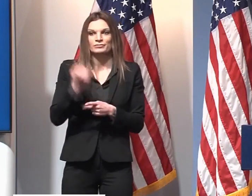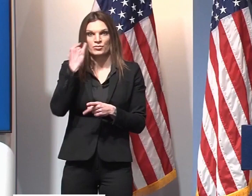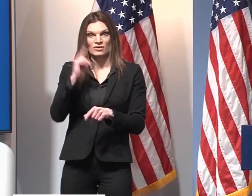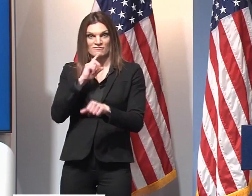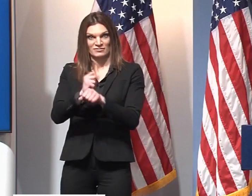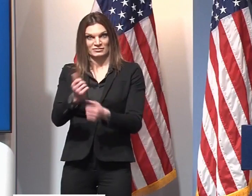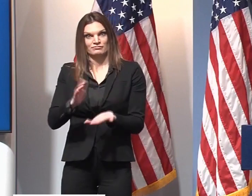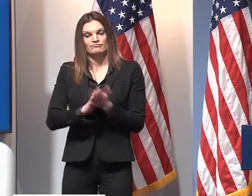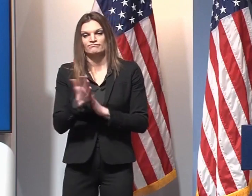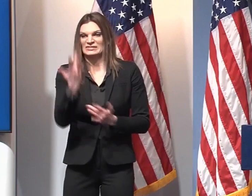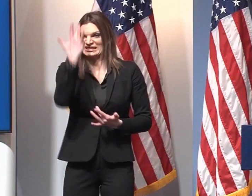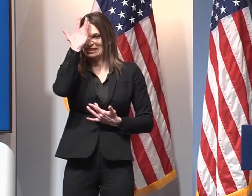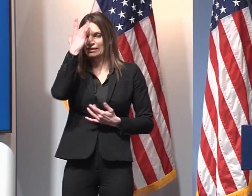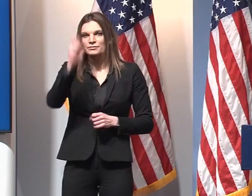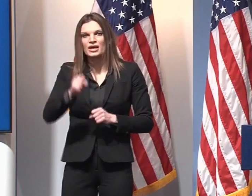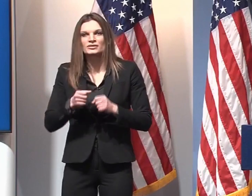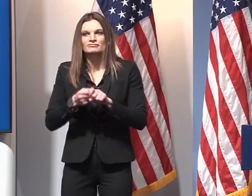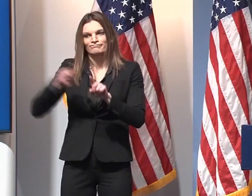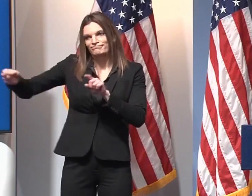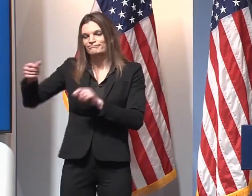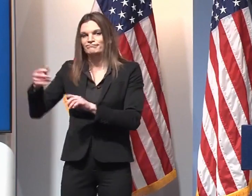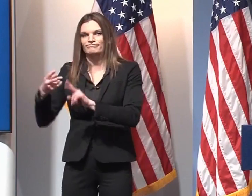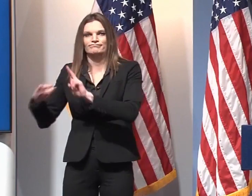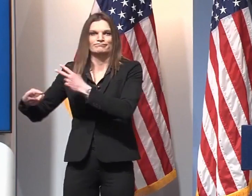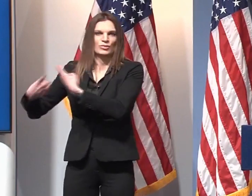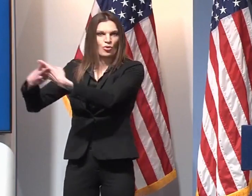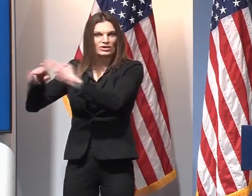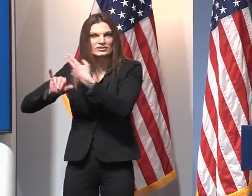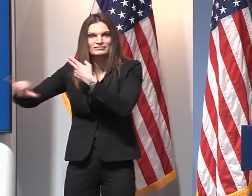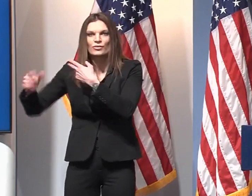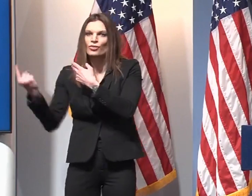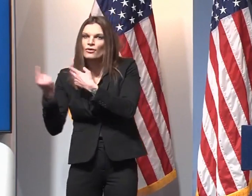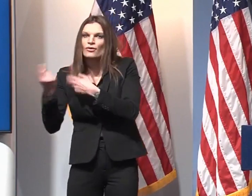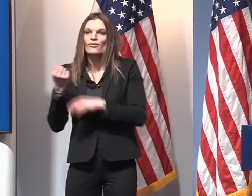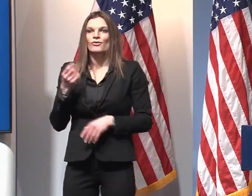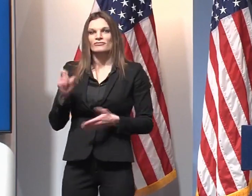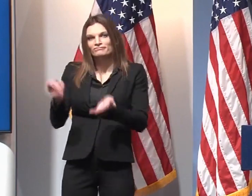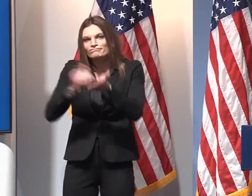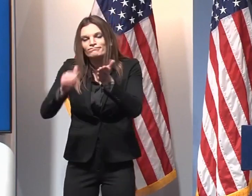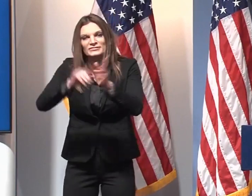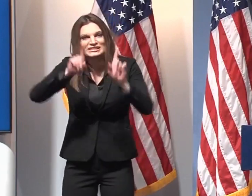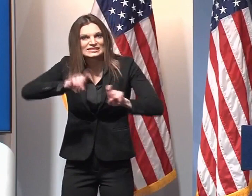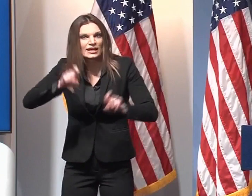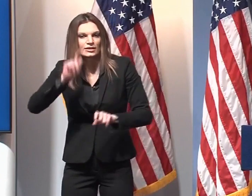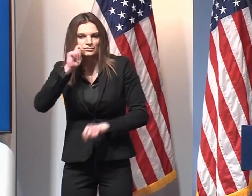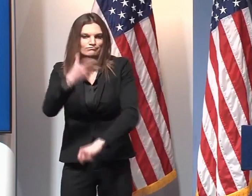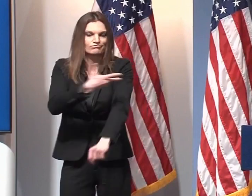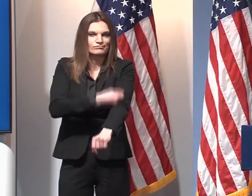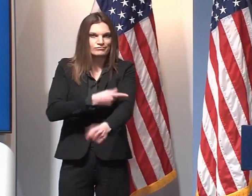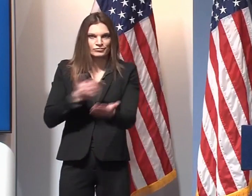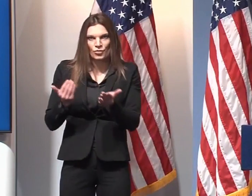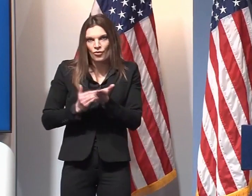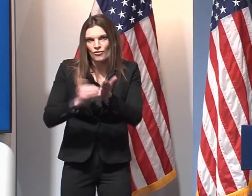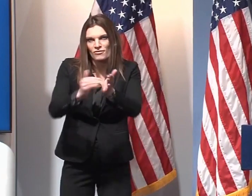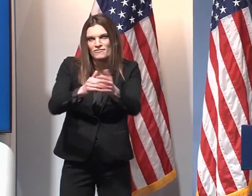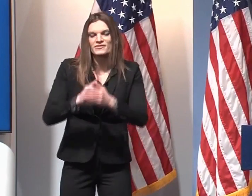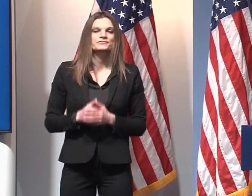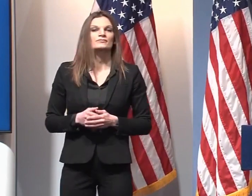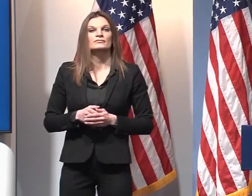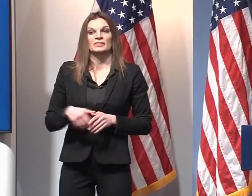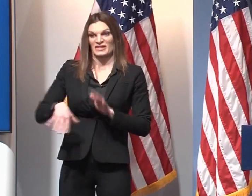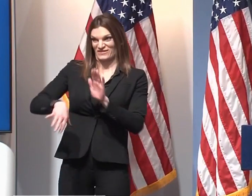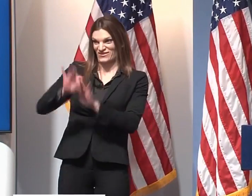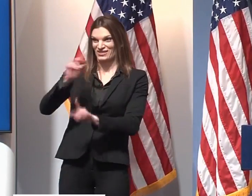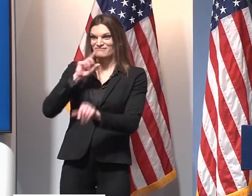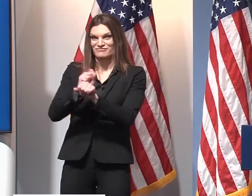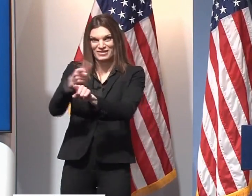isolation, quarantine, and frequent testing whenever we identify outbreaks associated with the variant so that we can slow the